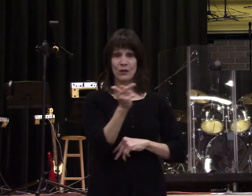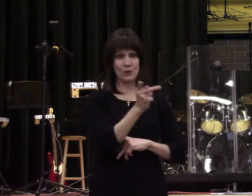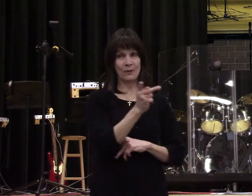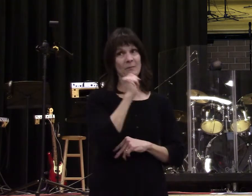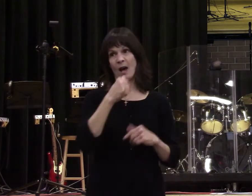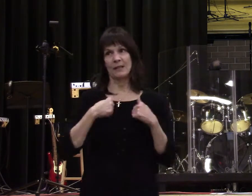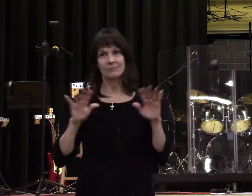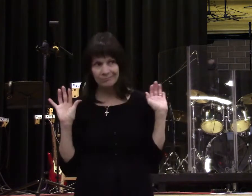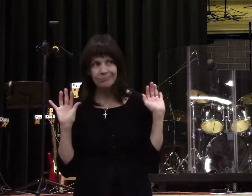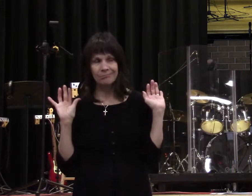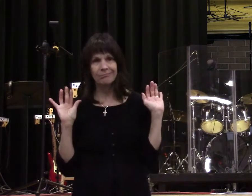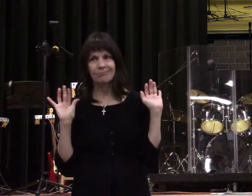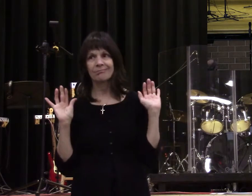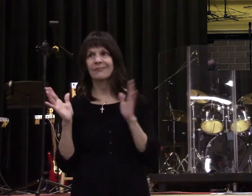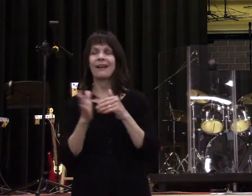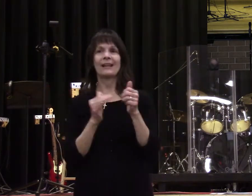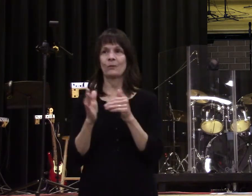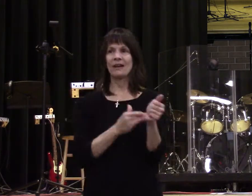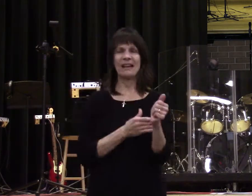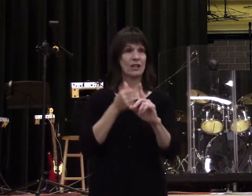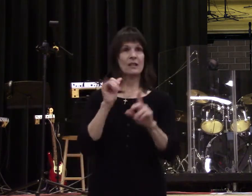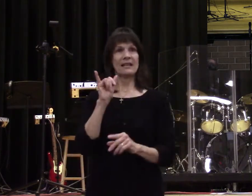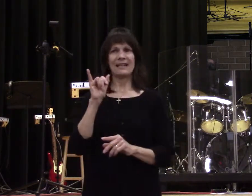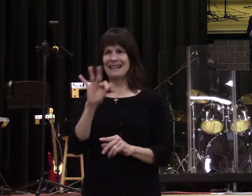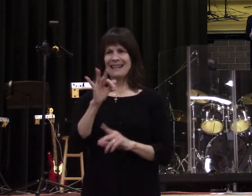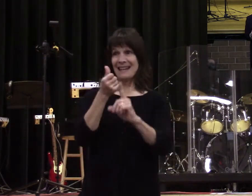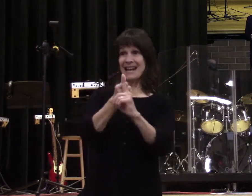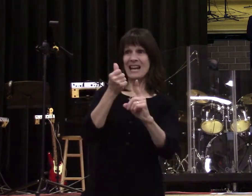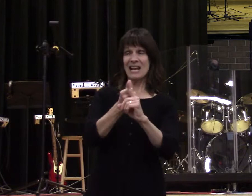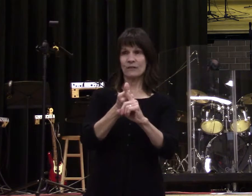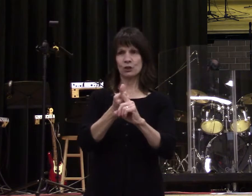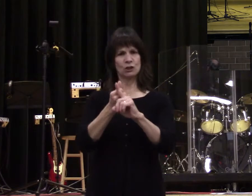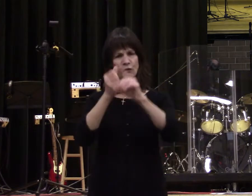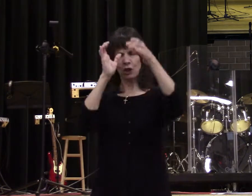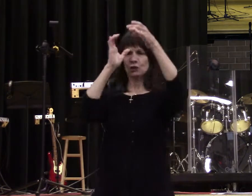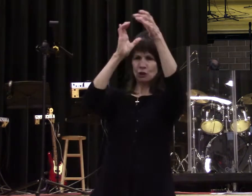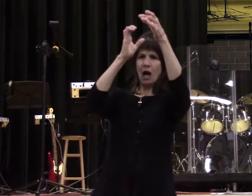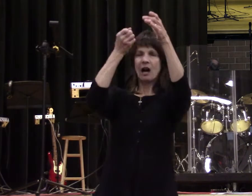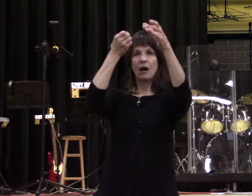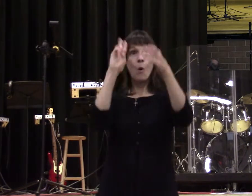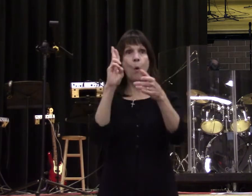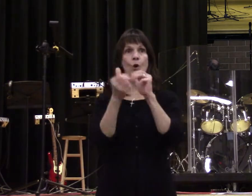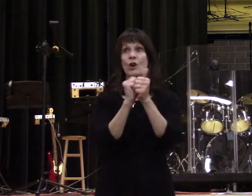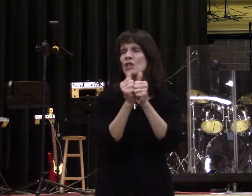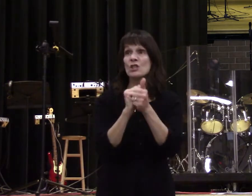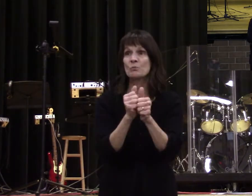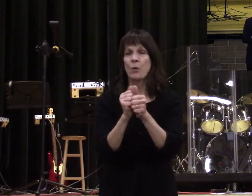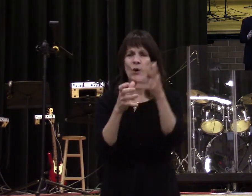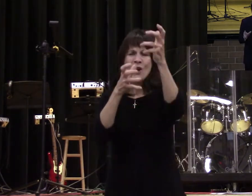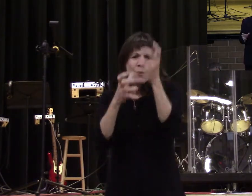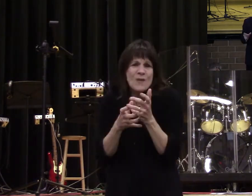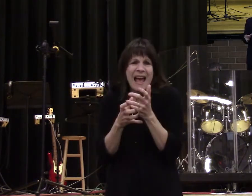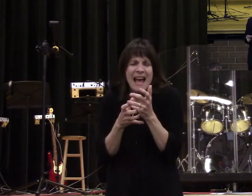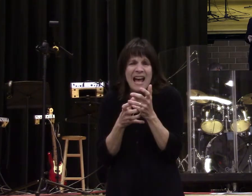But can you become the valedictorian, you catch the final touchdown in a Super Bowl game, and you think that that's